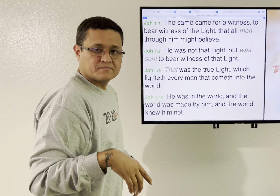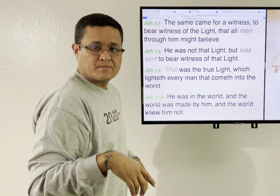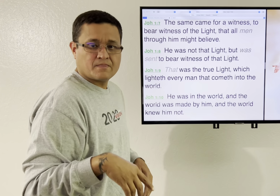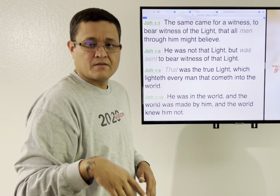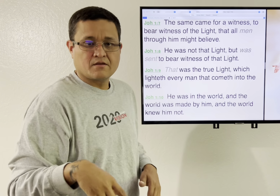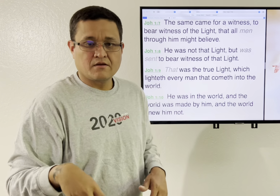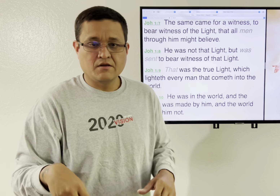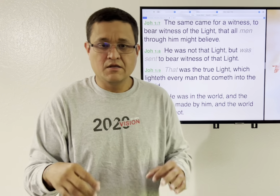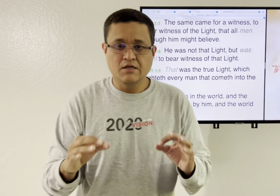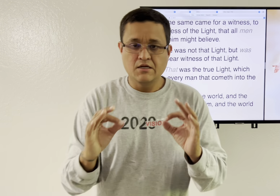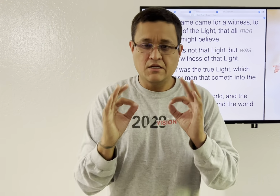Isaiah